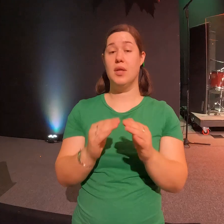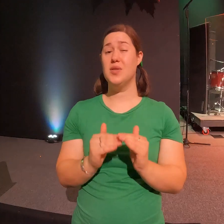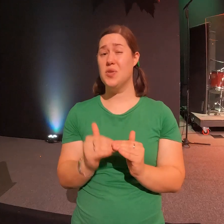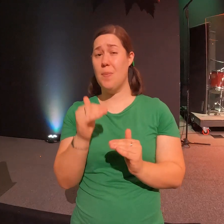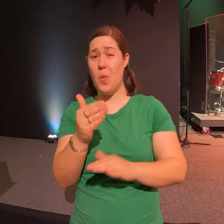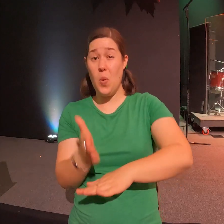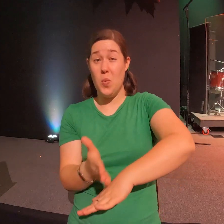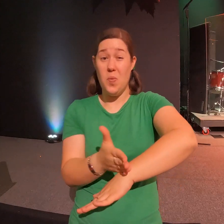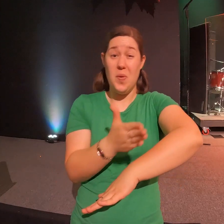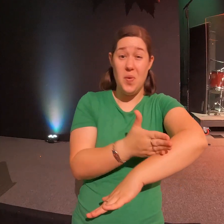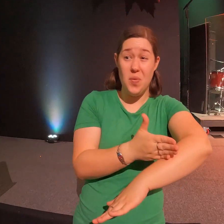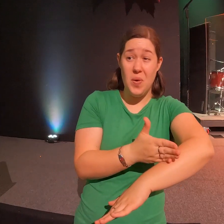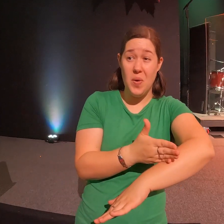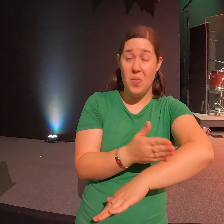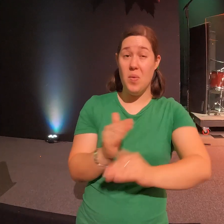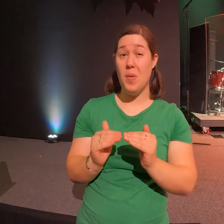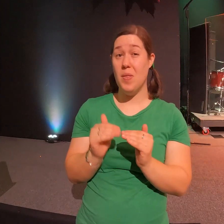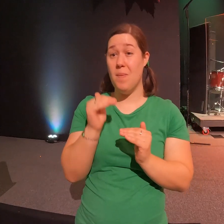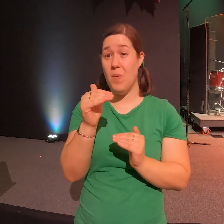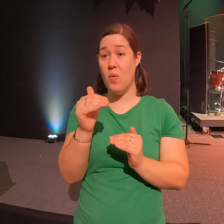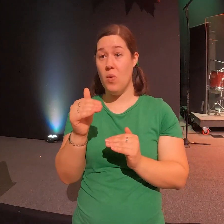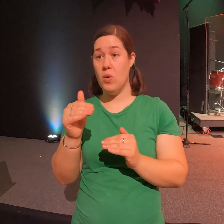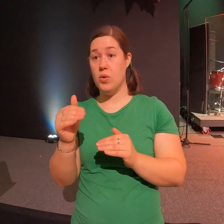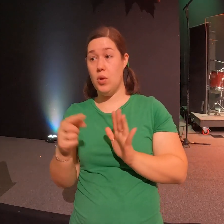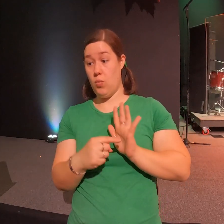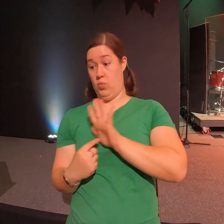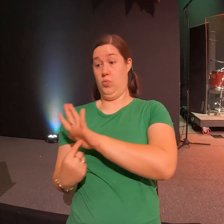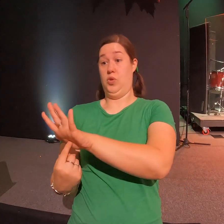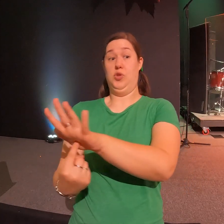extend that love of God to others.